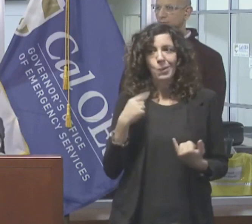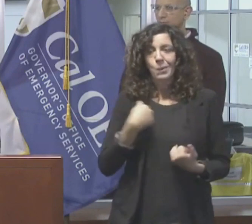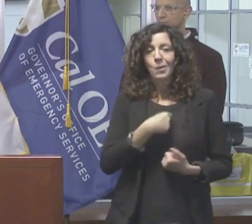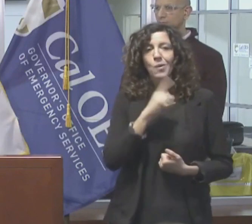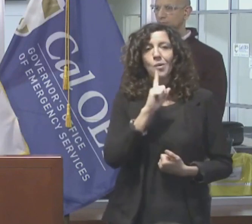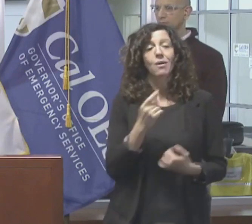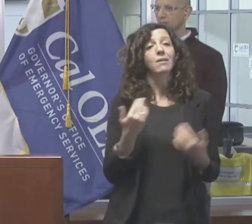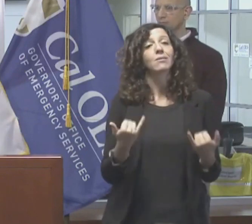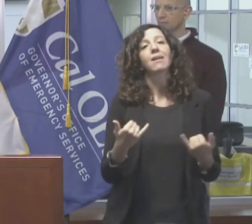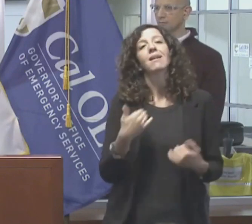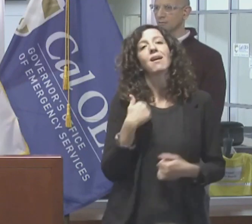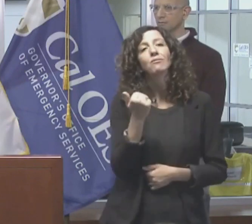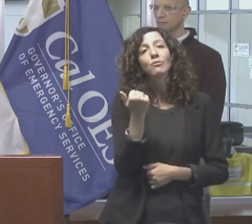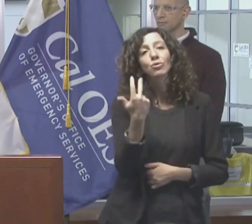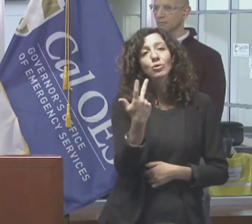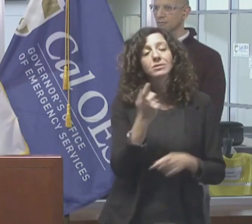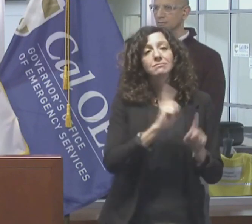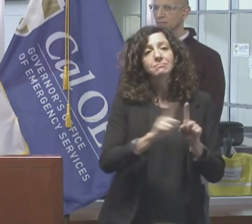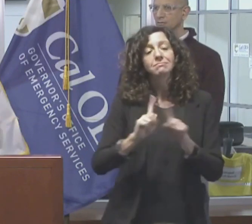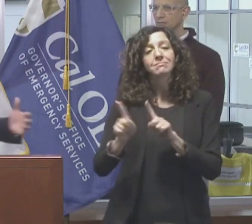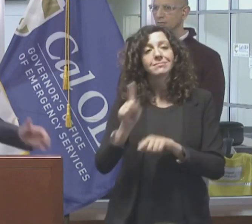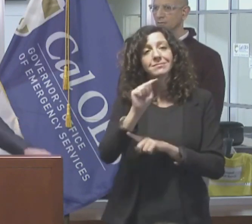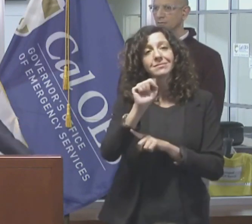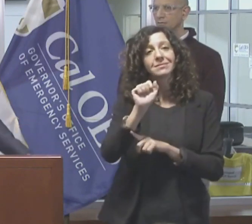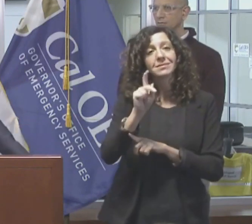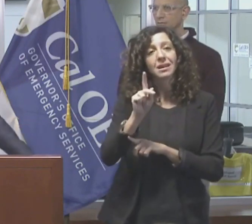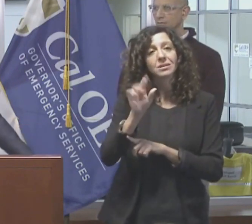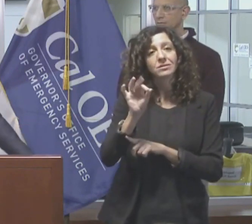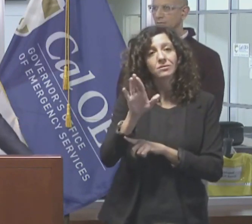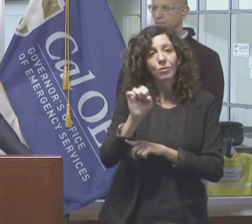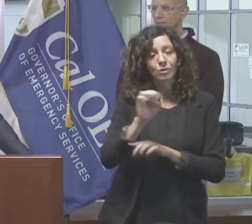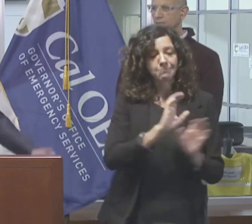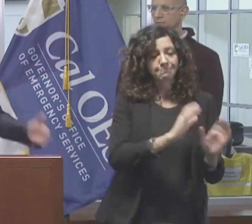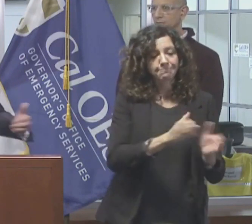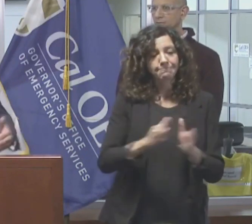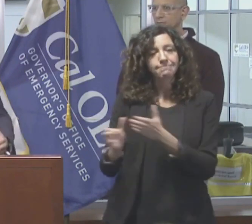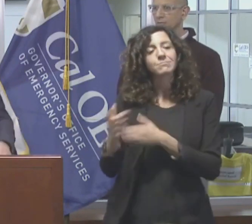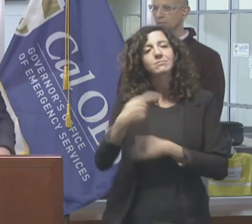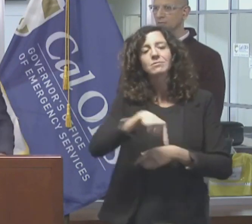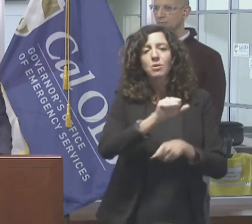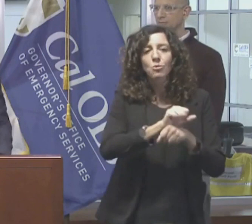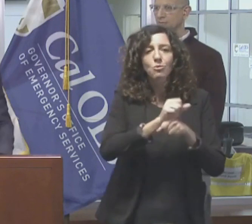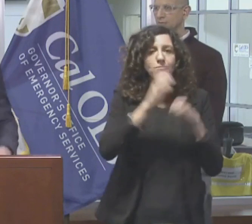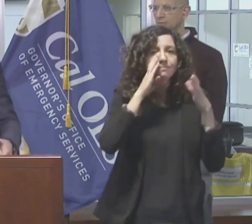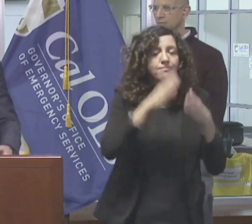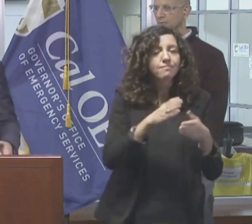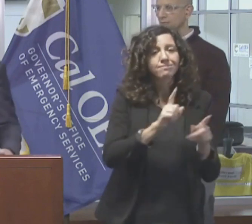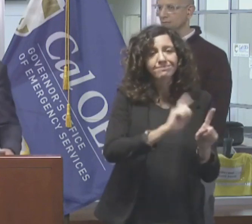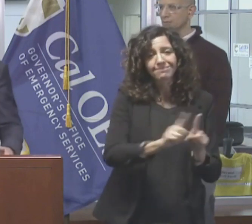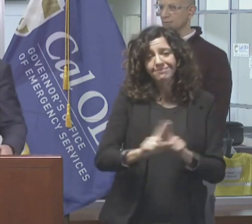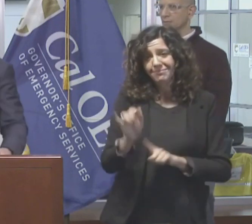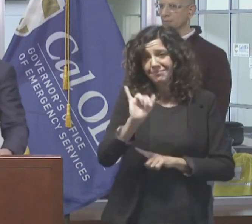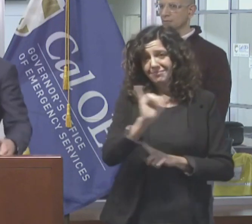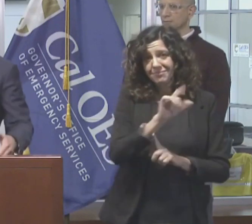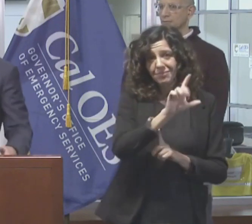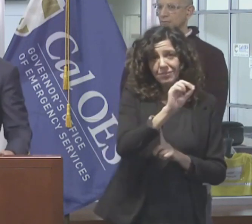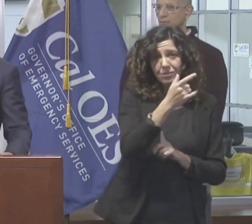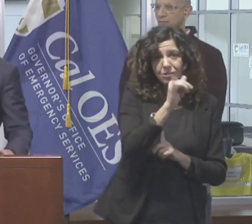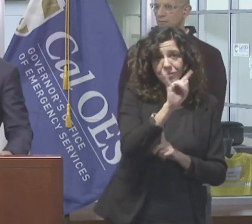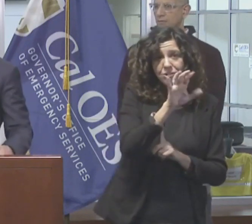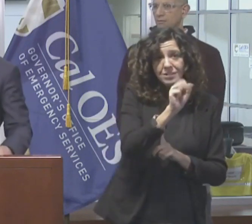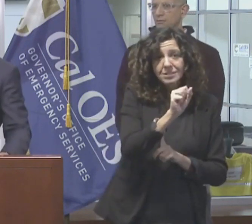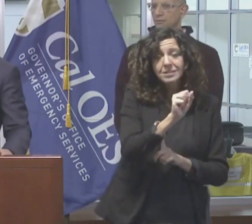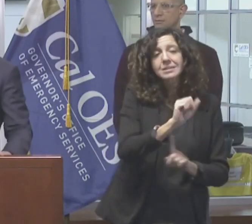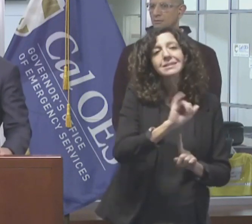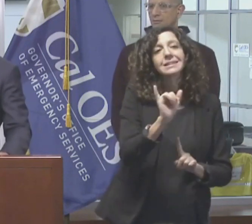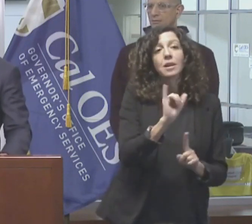have 13 task forces that are working on a panoply of issues, from logistics, from things as basic as